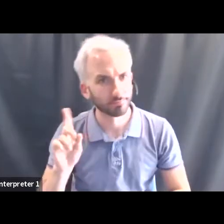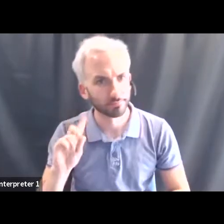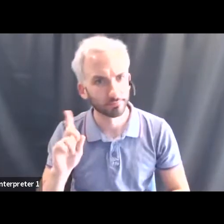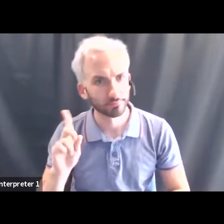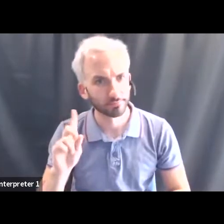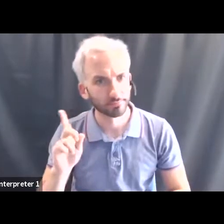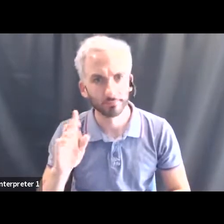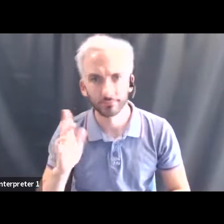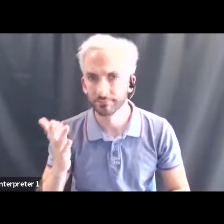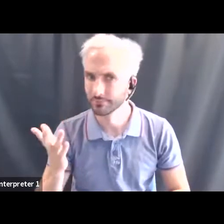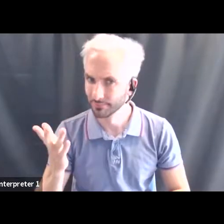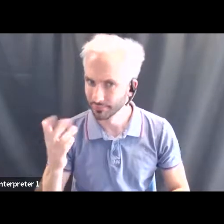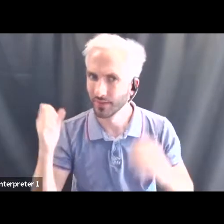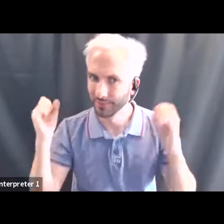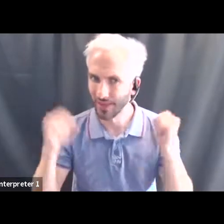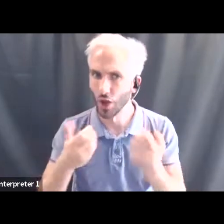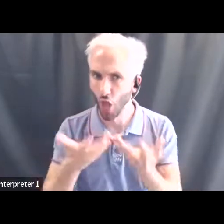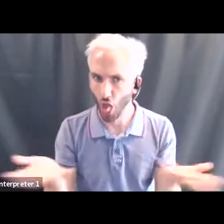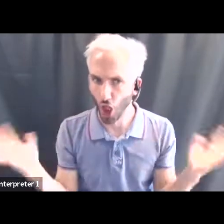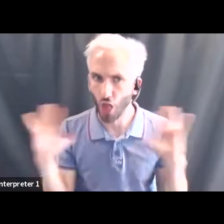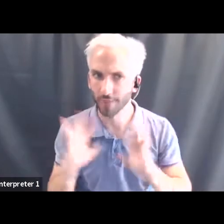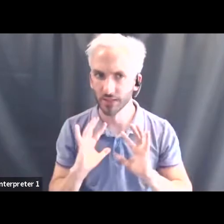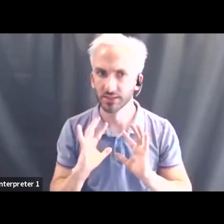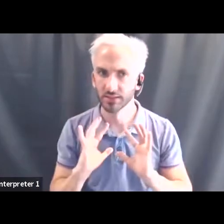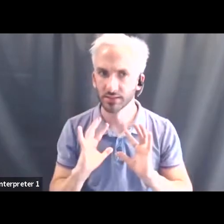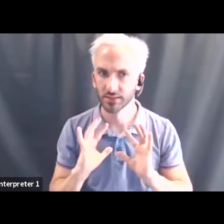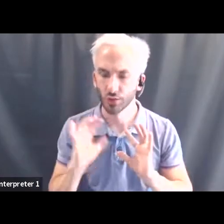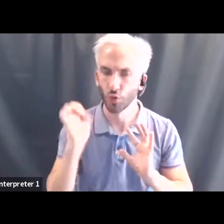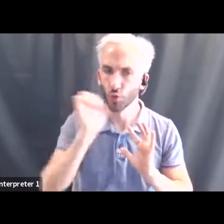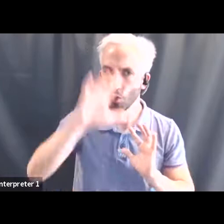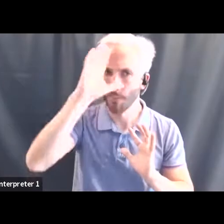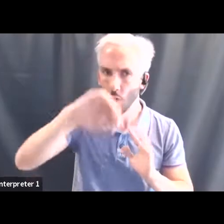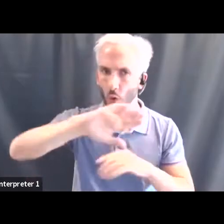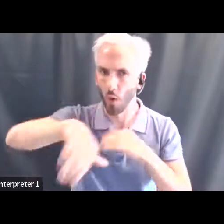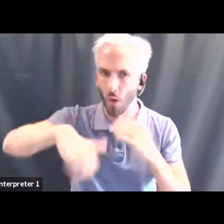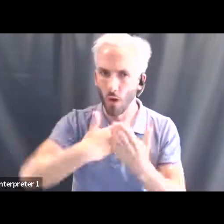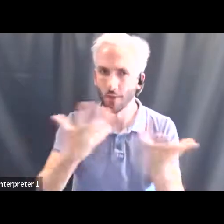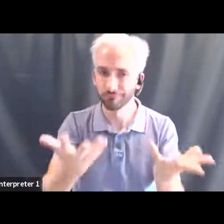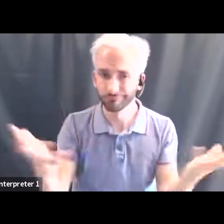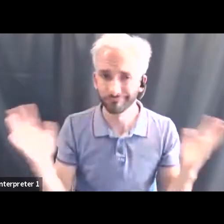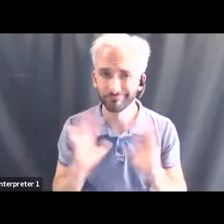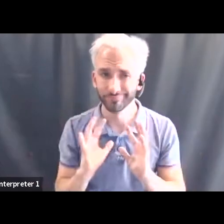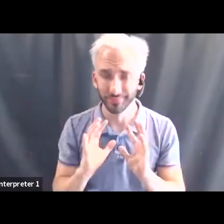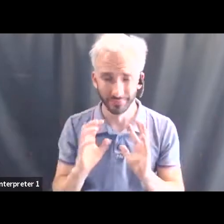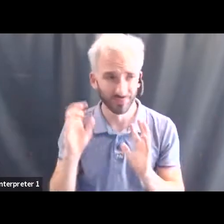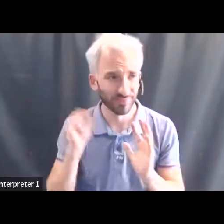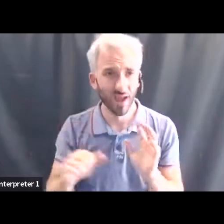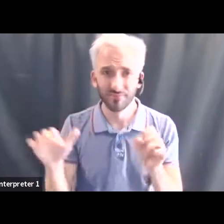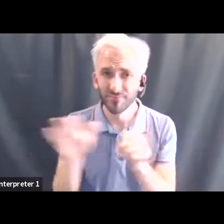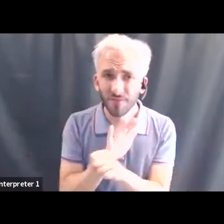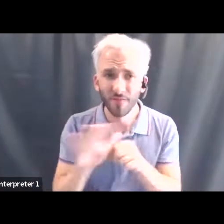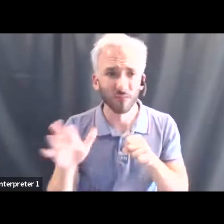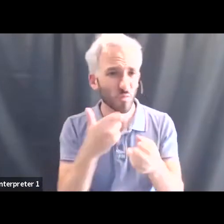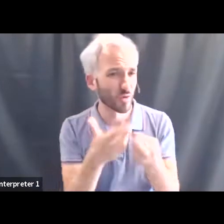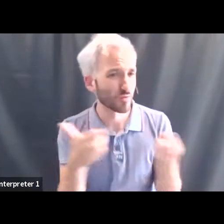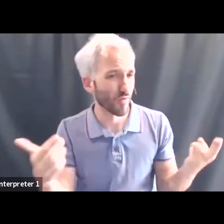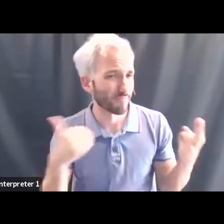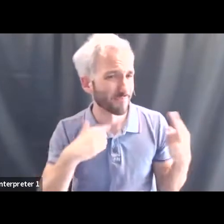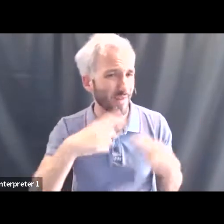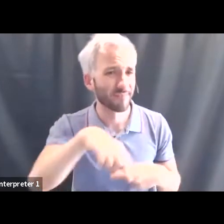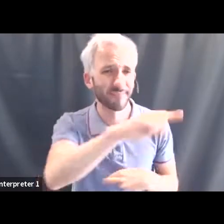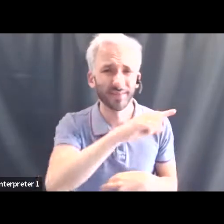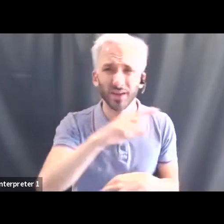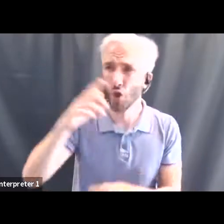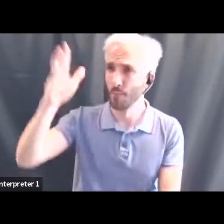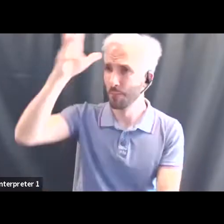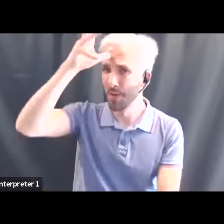is enough room for all of us, enough resources for all of us if we take them and demand them instead of allowing a racist patriarchy